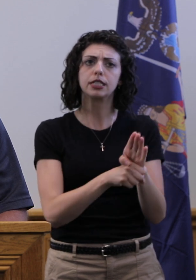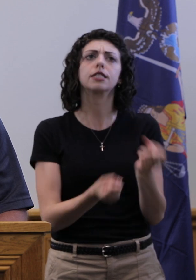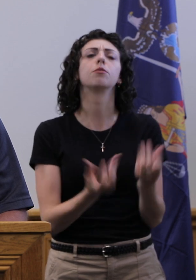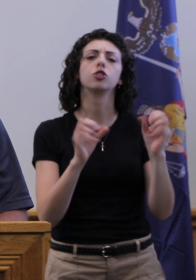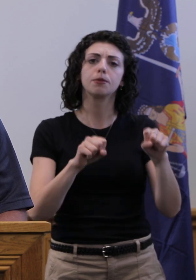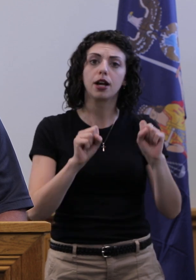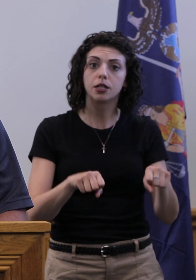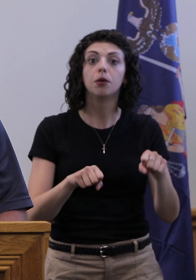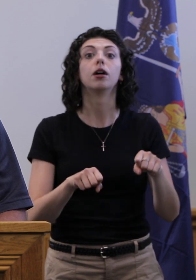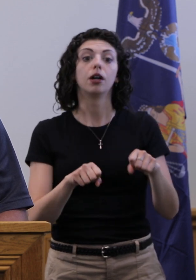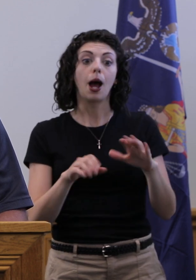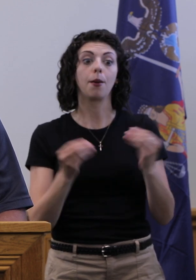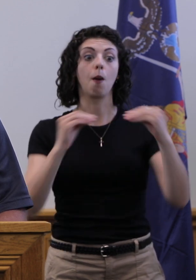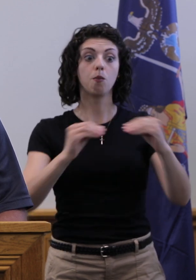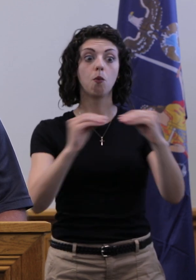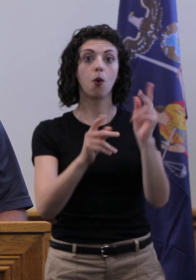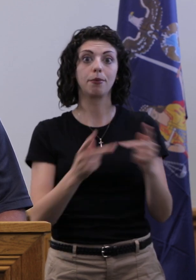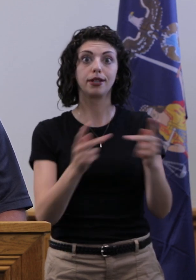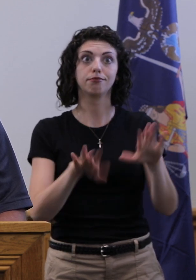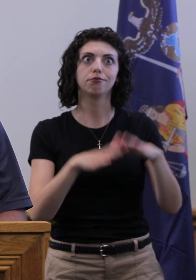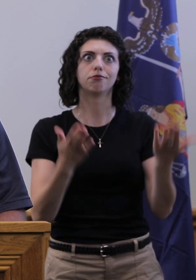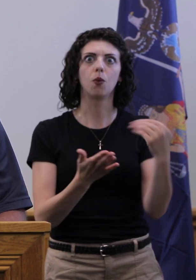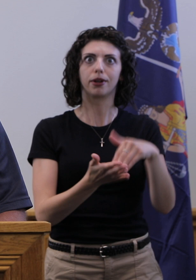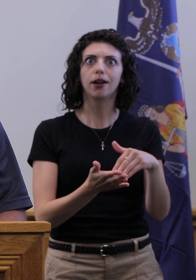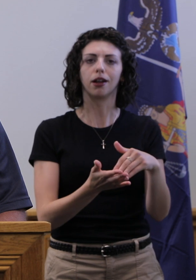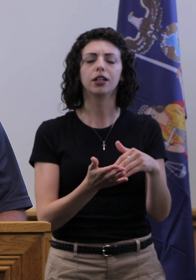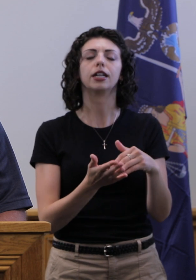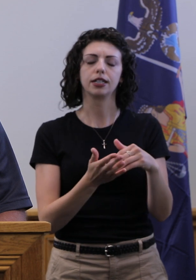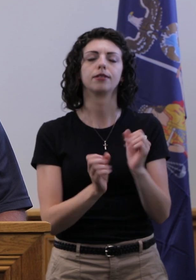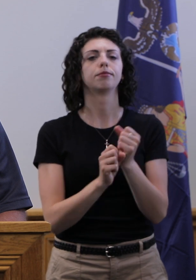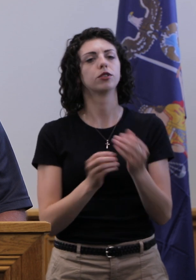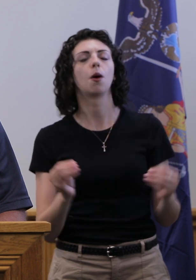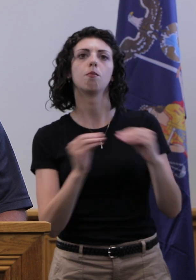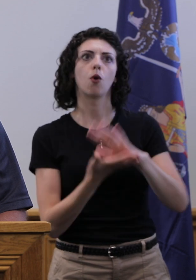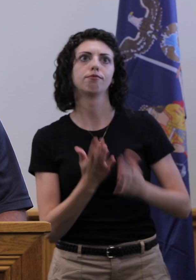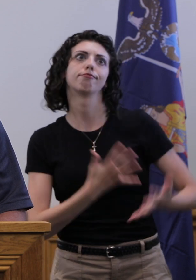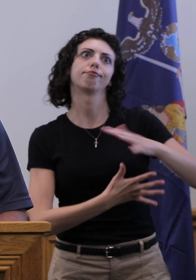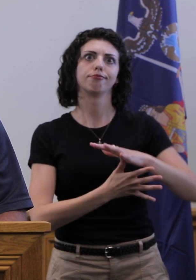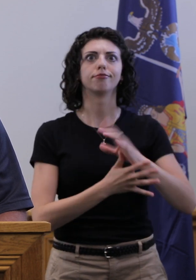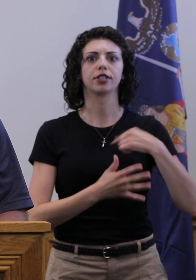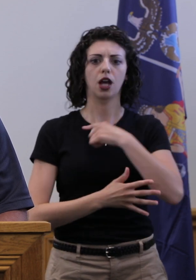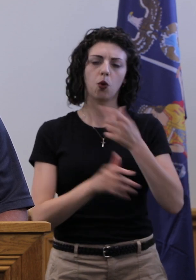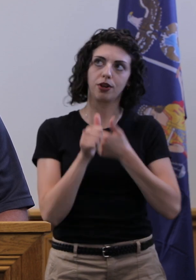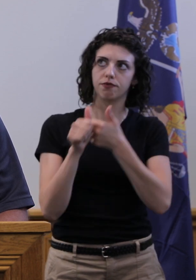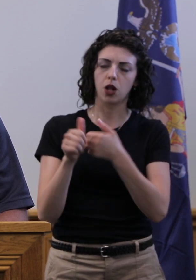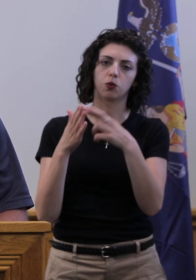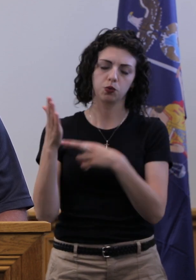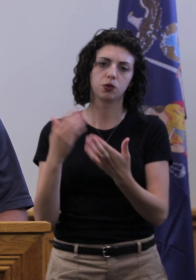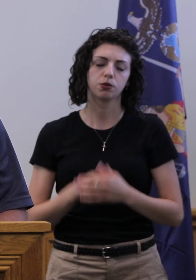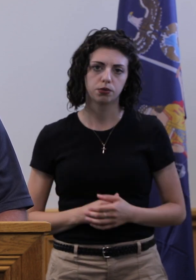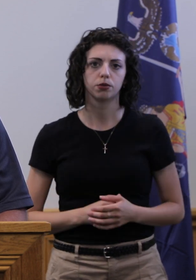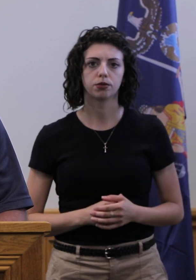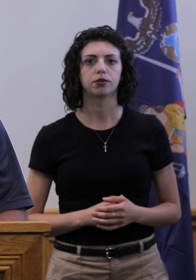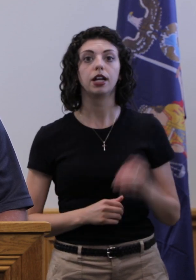as more and more places reopen, it's as important as ever that we are diligent in following our health department's recommendations. If you